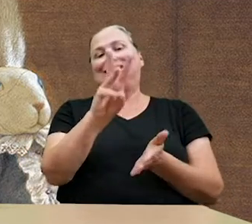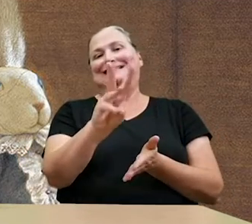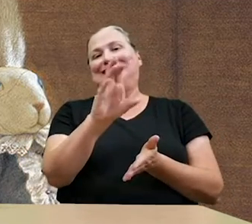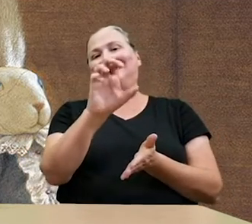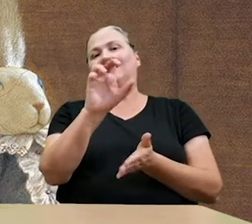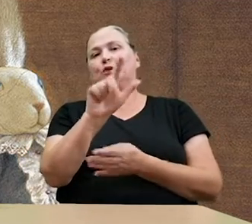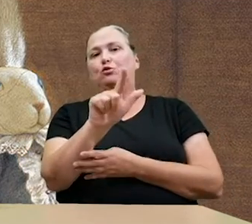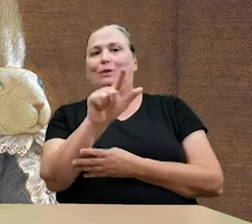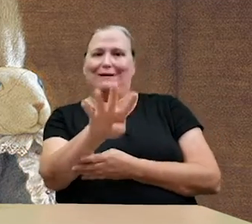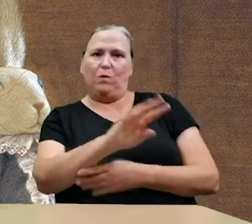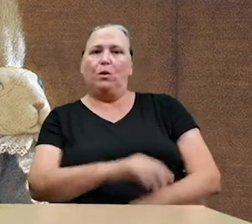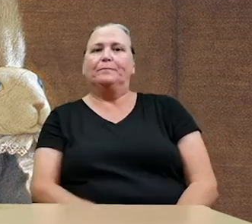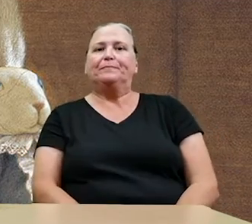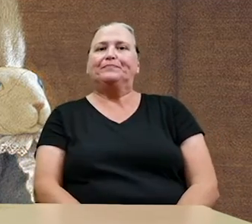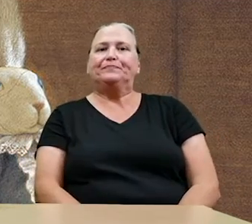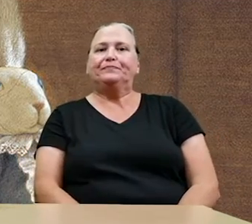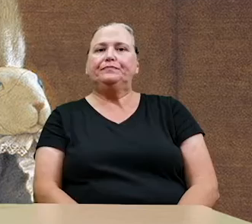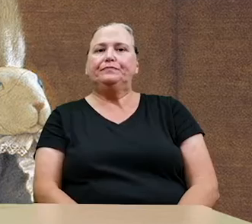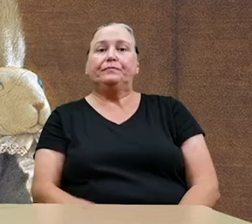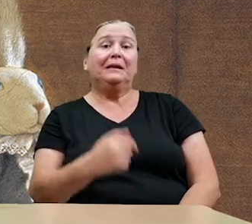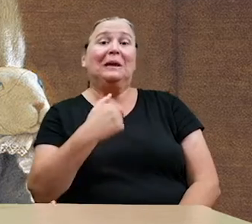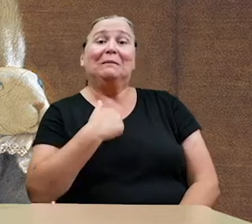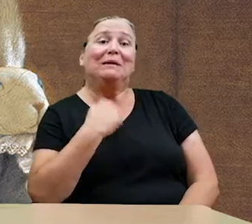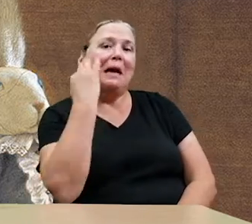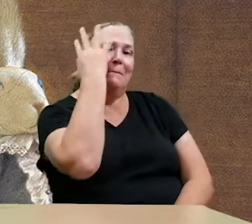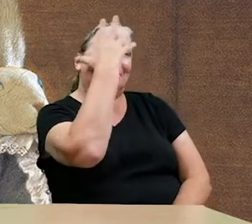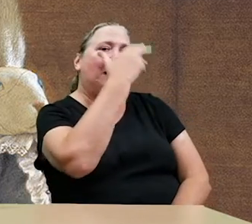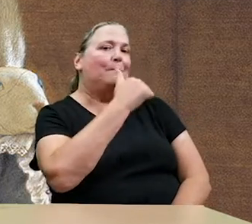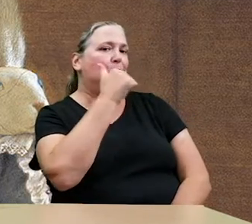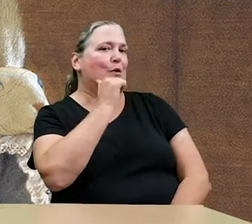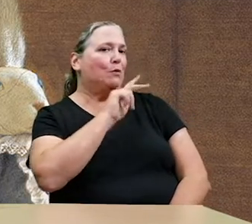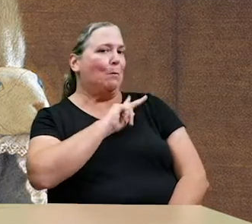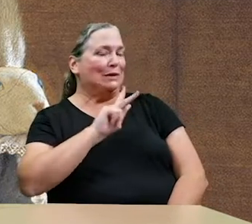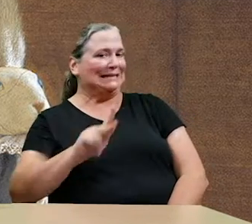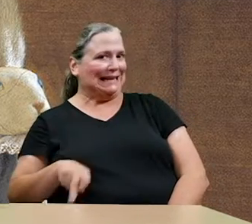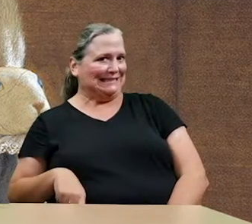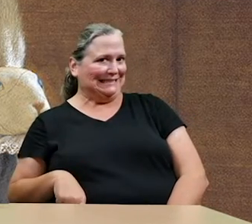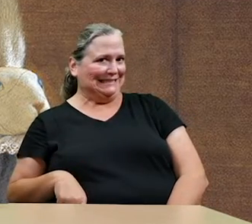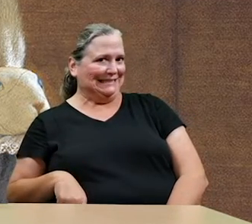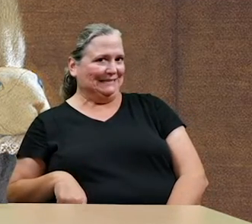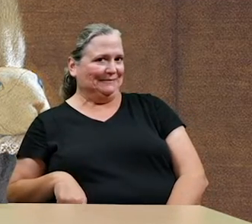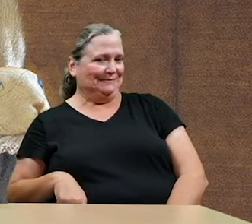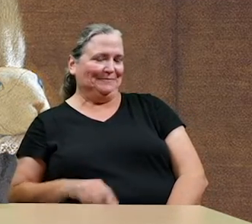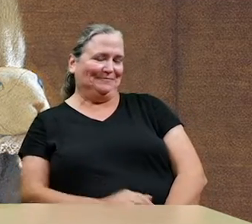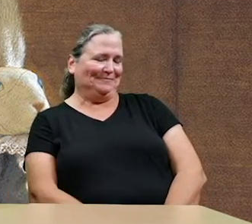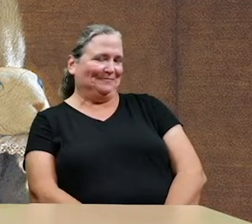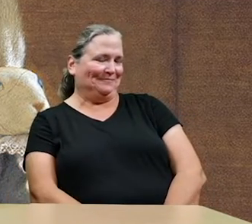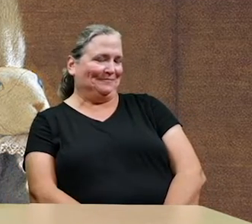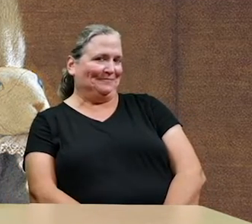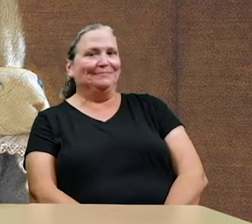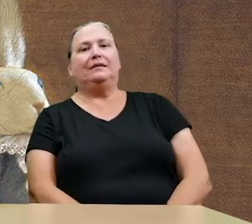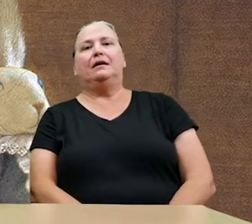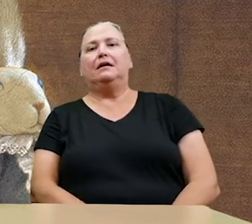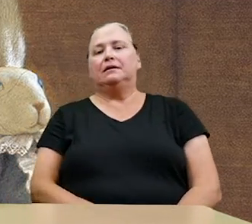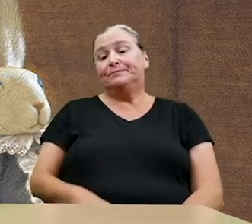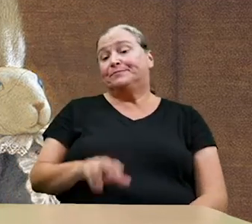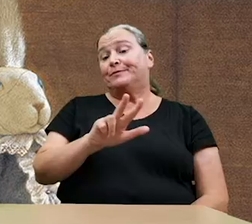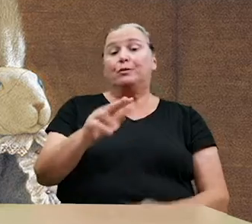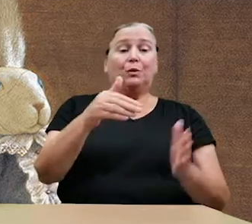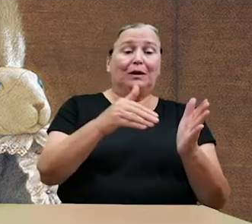3,624. But I am a beautiful princess, said the princess.